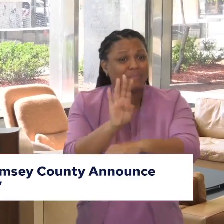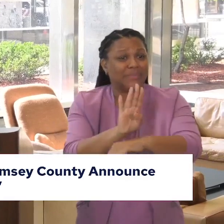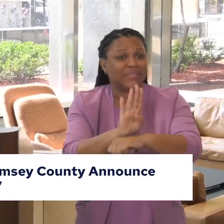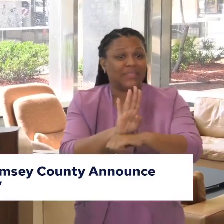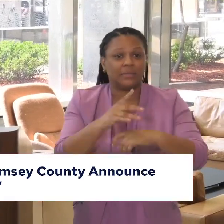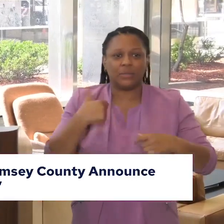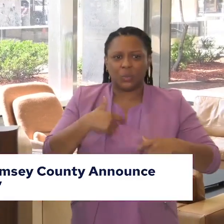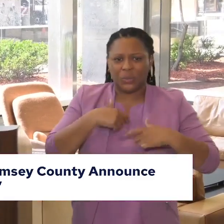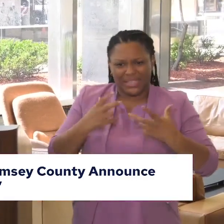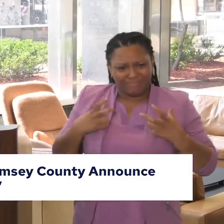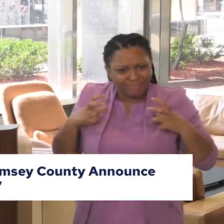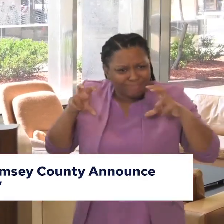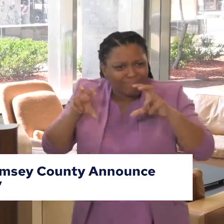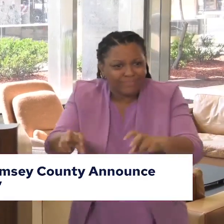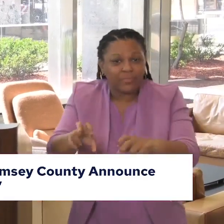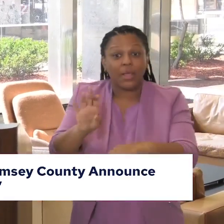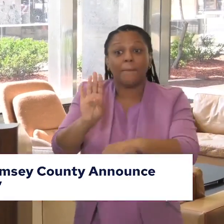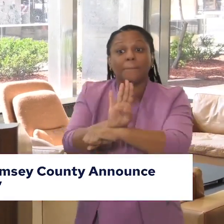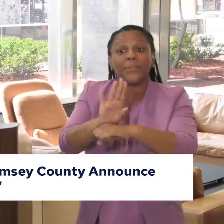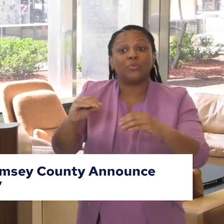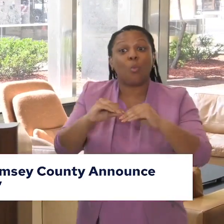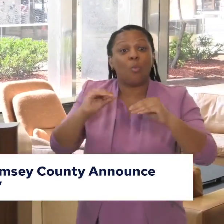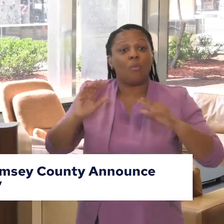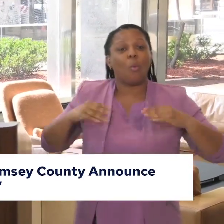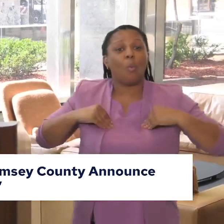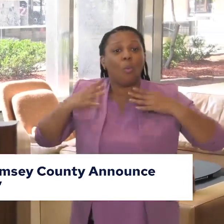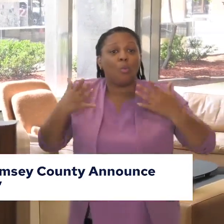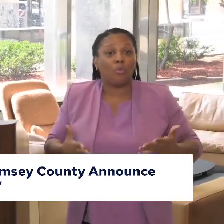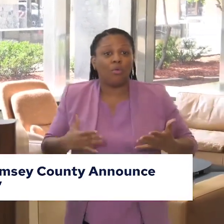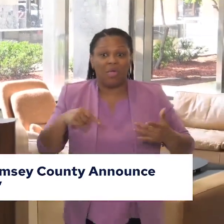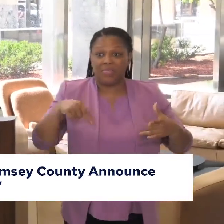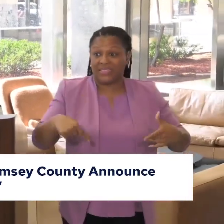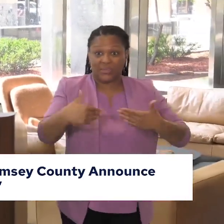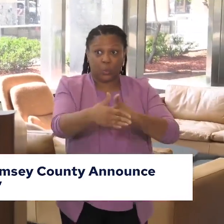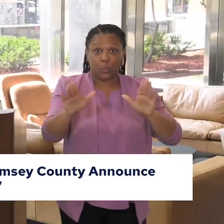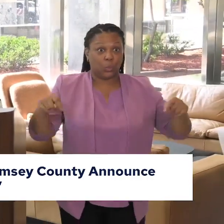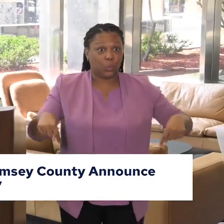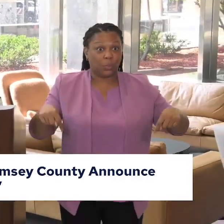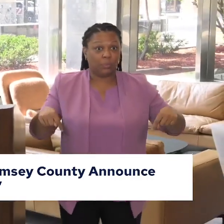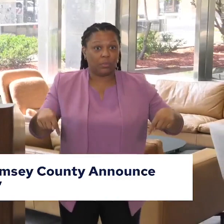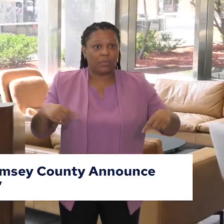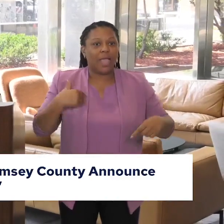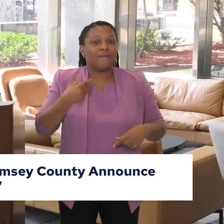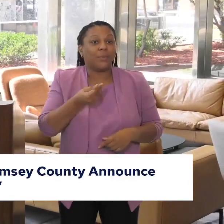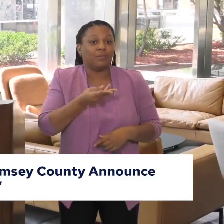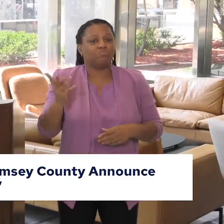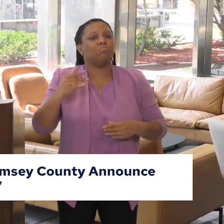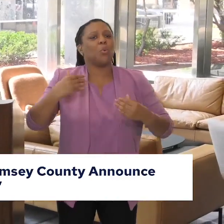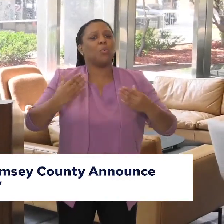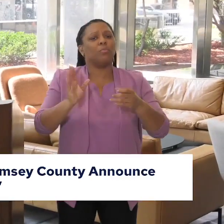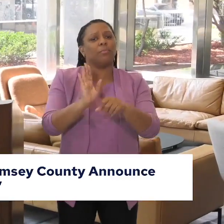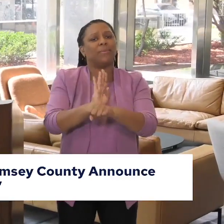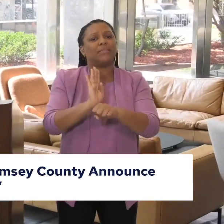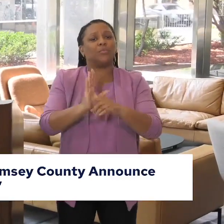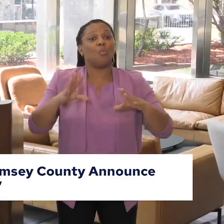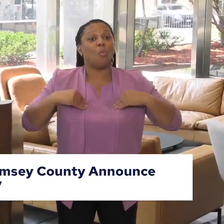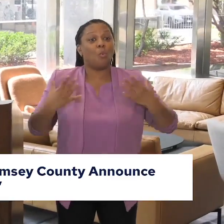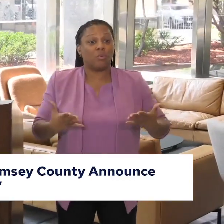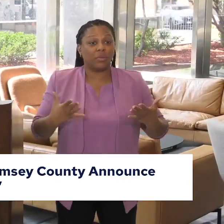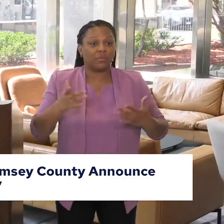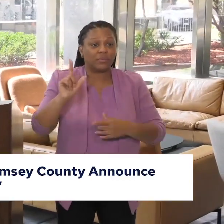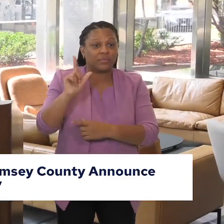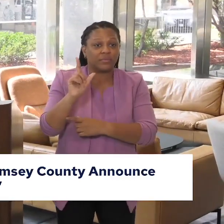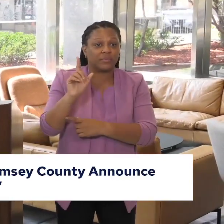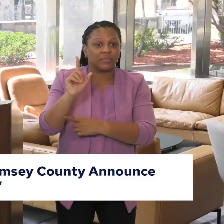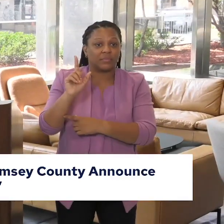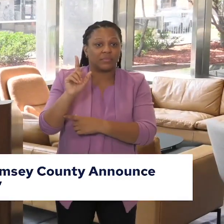of all ages. There's a six-year-old entrepreneur in this room as we speak who was just telling me about his business model. I can't share